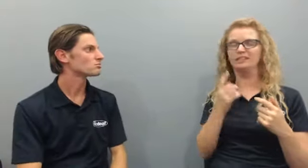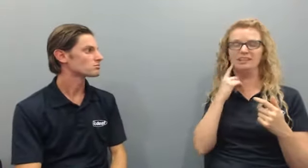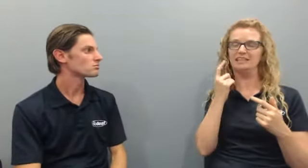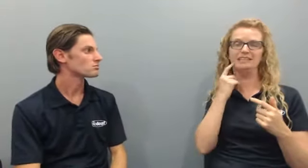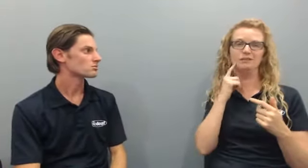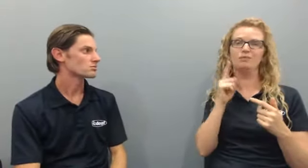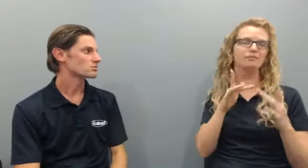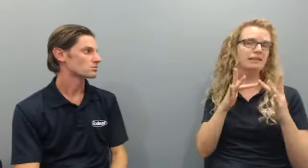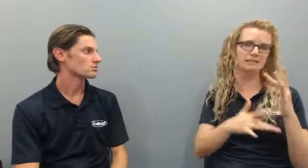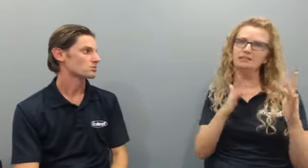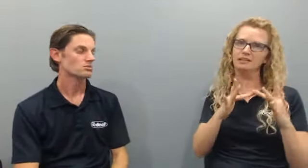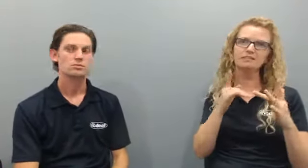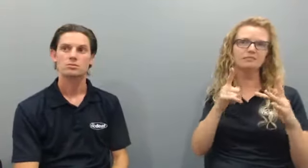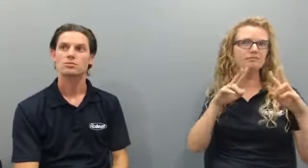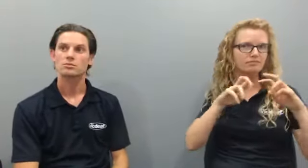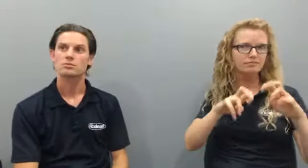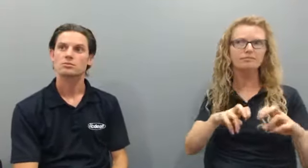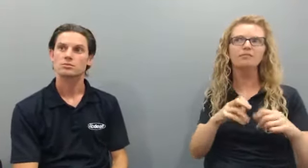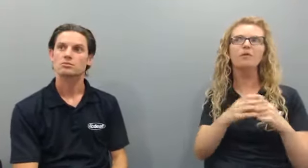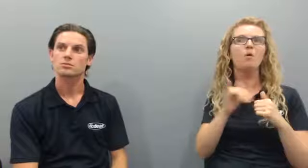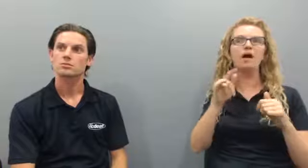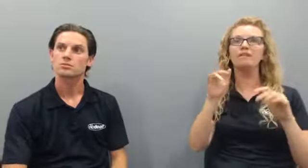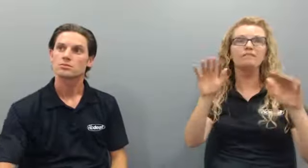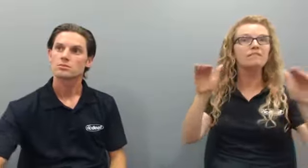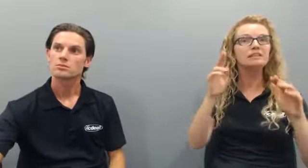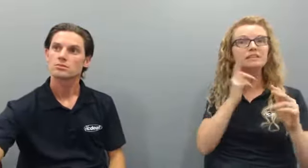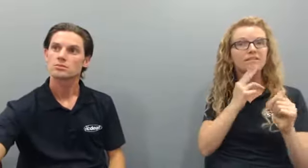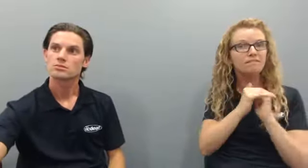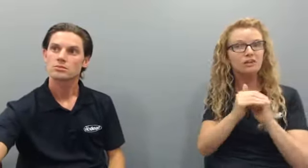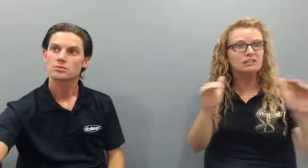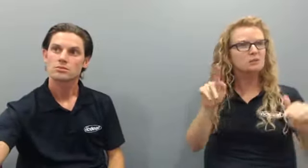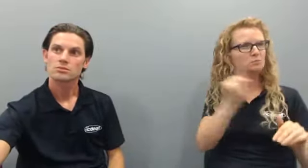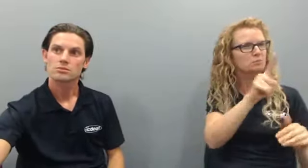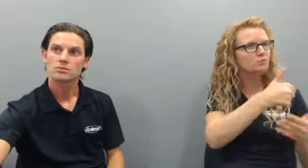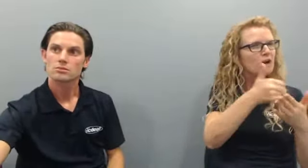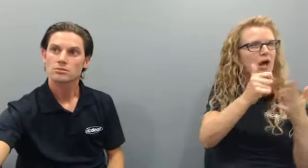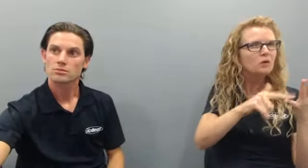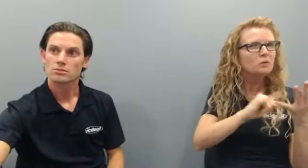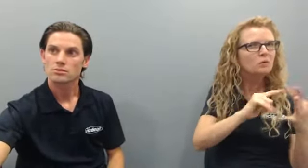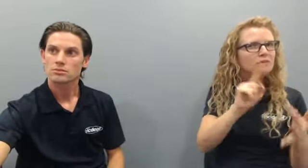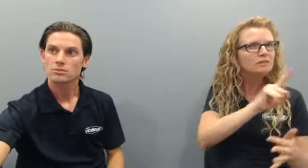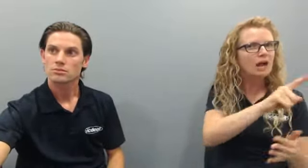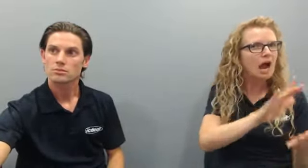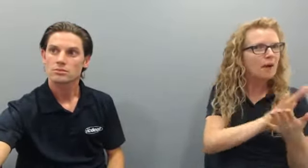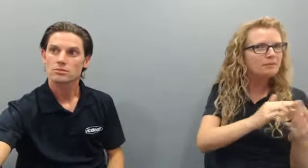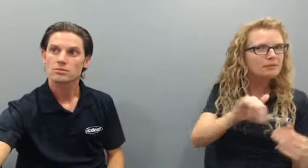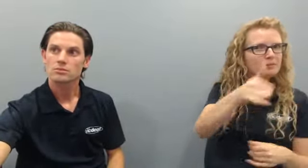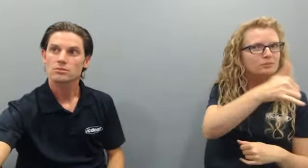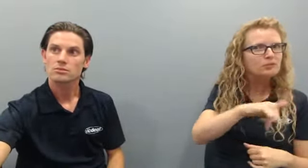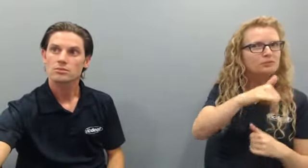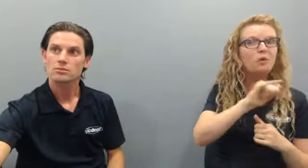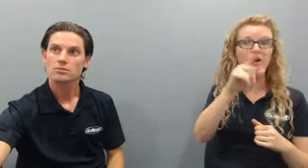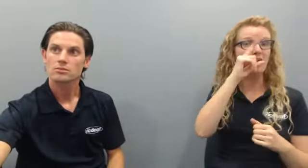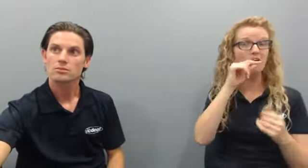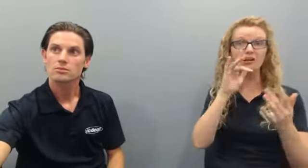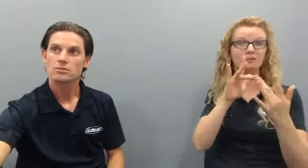interpreting. But the easiest thing to do is to get online and do your research. Ask your friends who they usually use, who they're happy